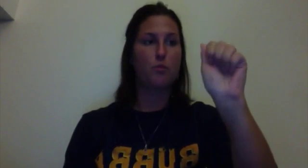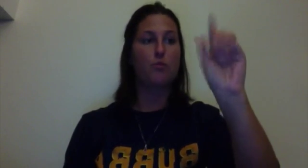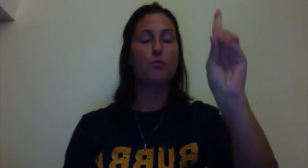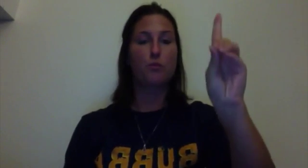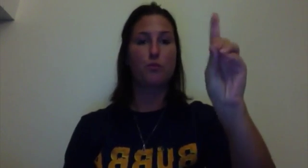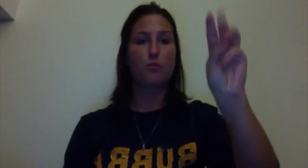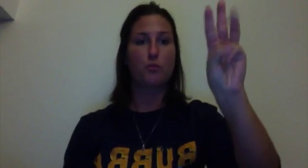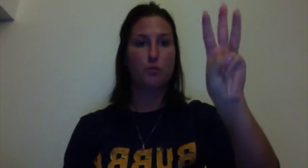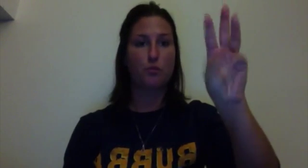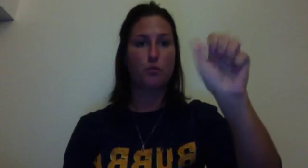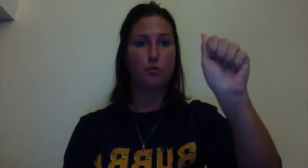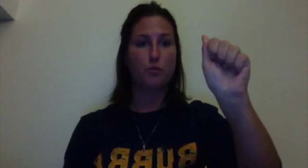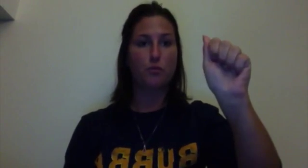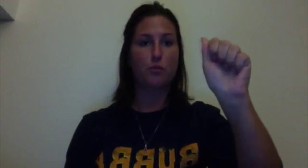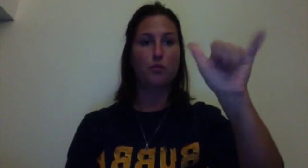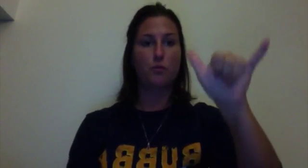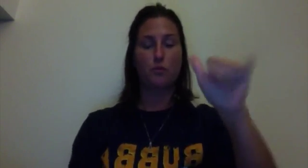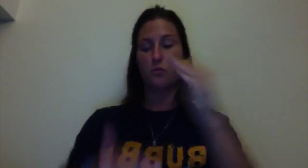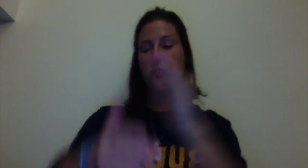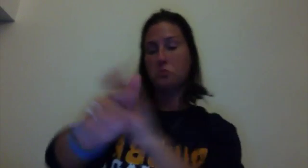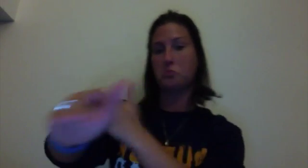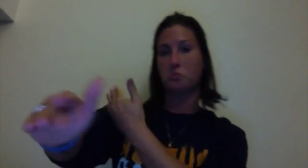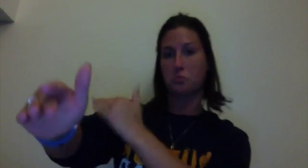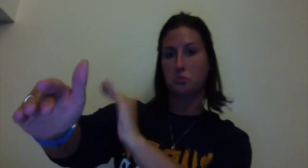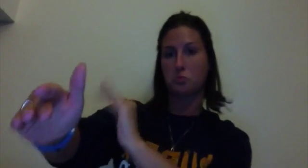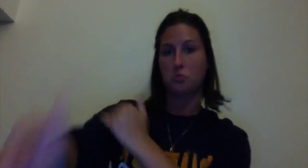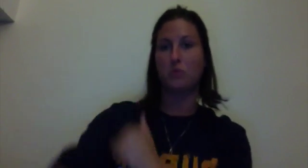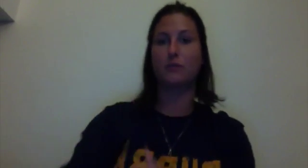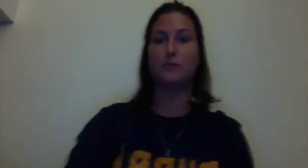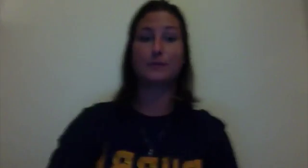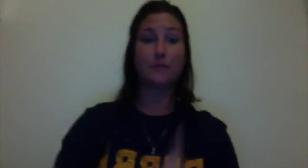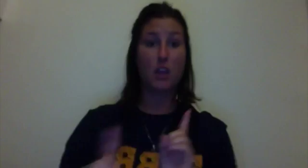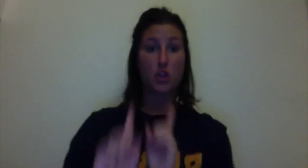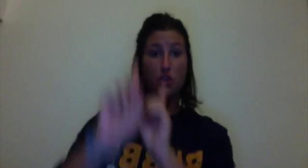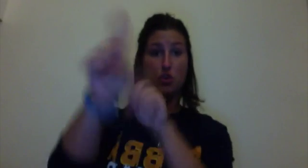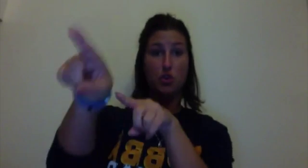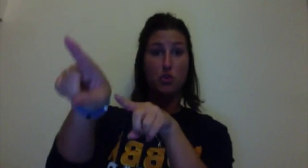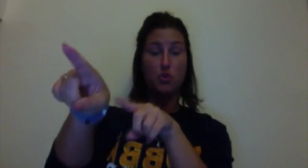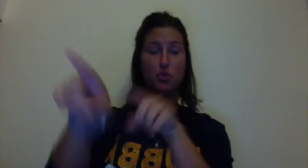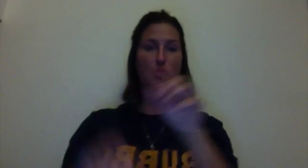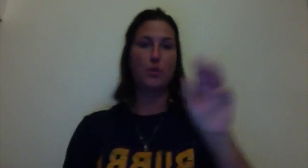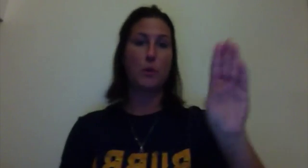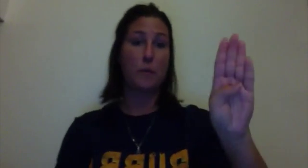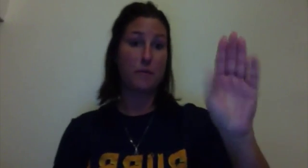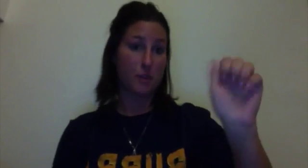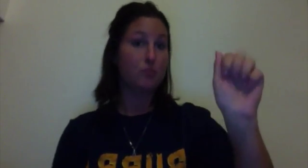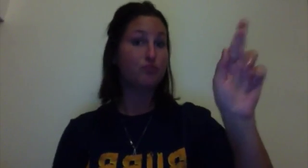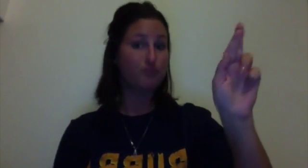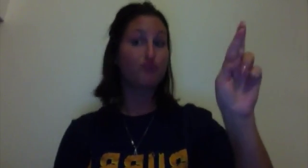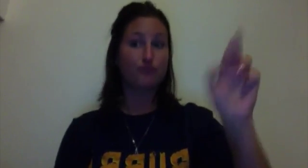The most important thing that I took away from my Deaf Studies minor was that many people view deafness as a